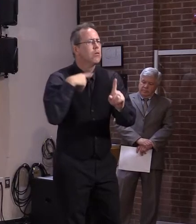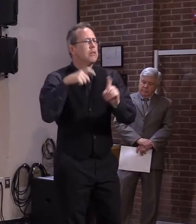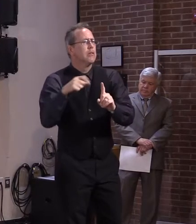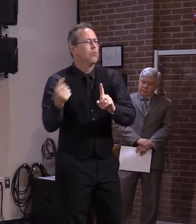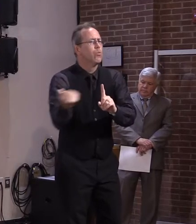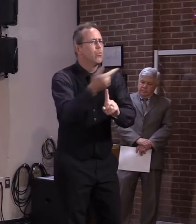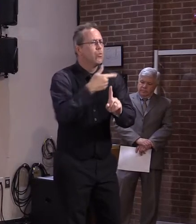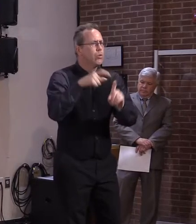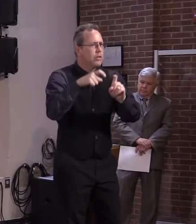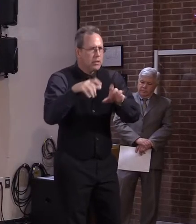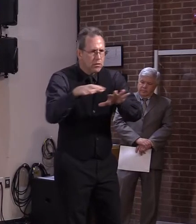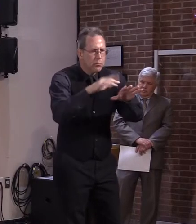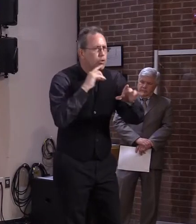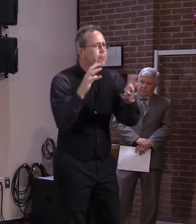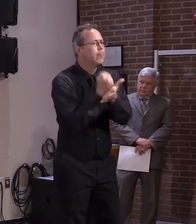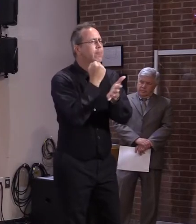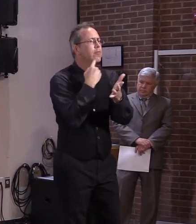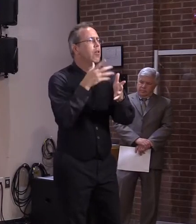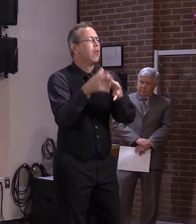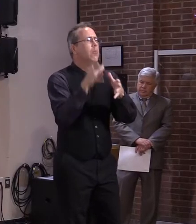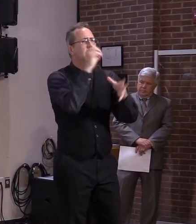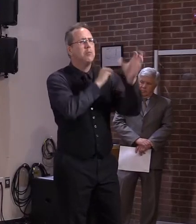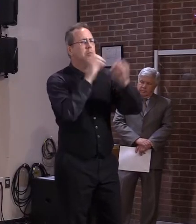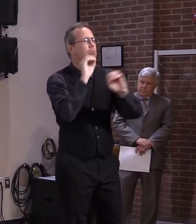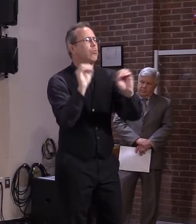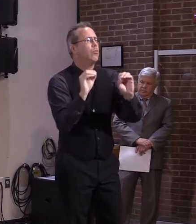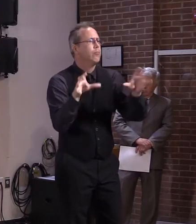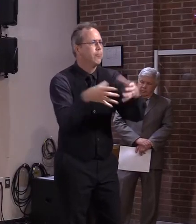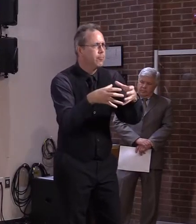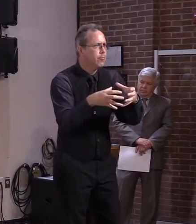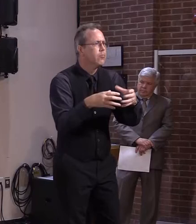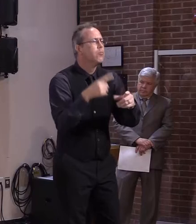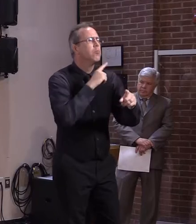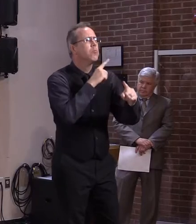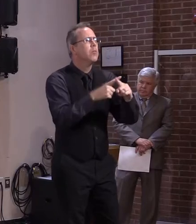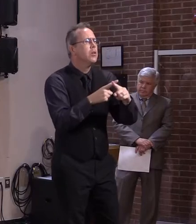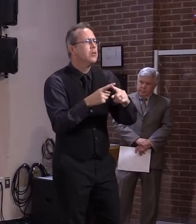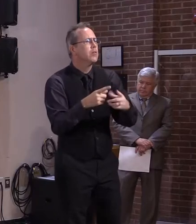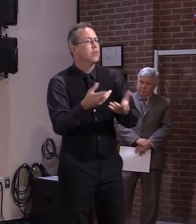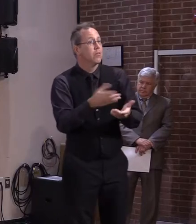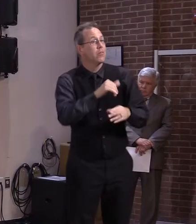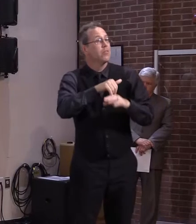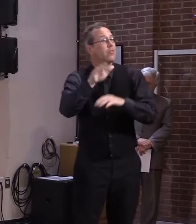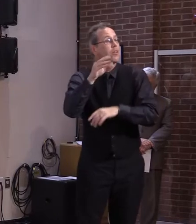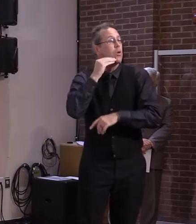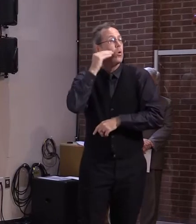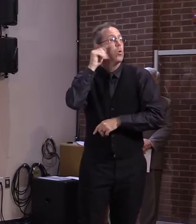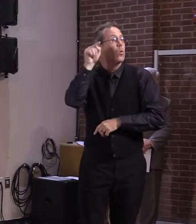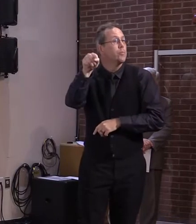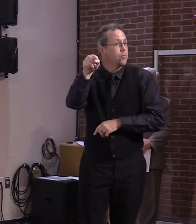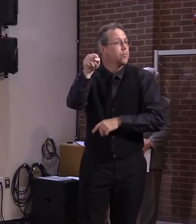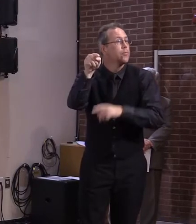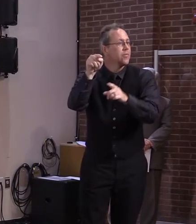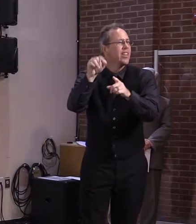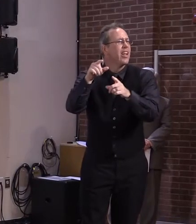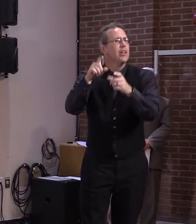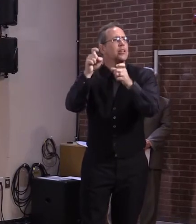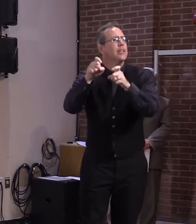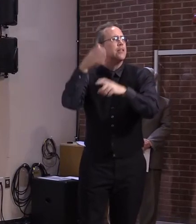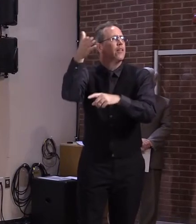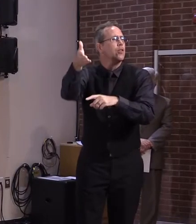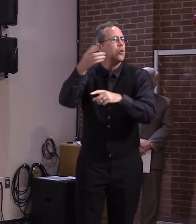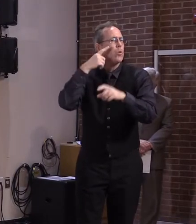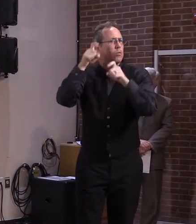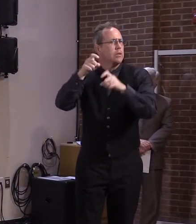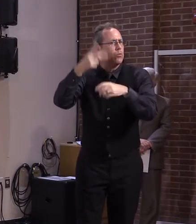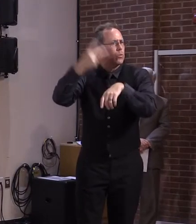piloting the use of take-home PCR tests in 5 districts. Those districts are the Champlain Valley School District in Williston, the Montpelier-Roxbury